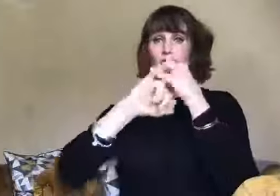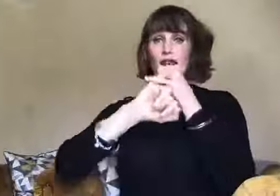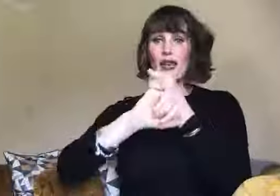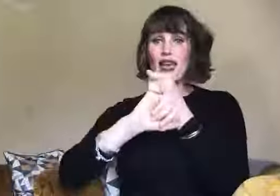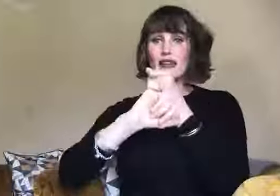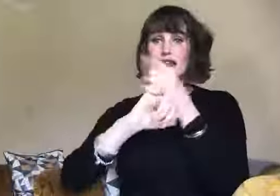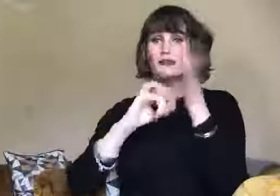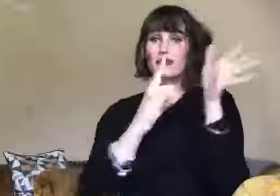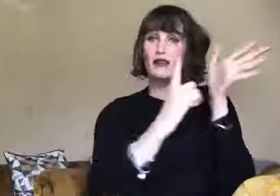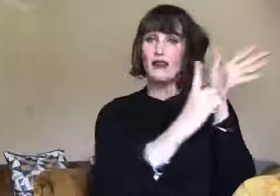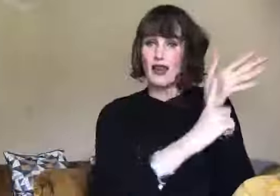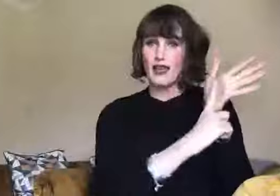BSL.